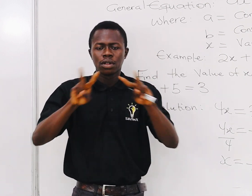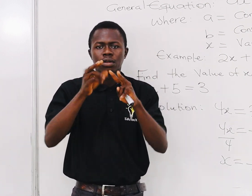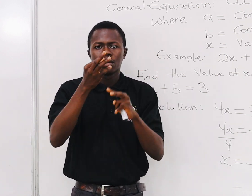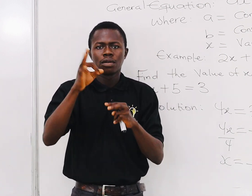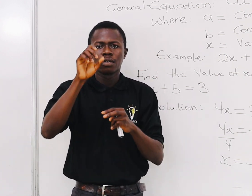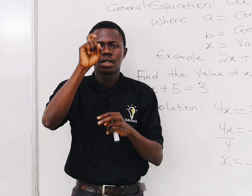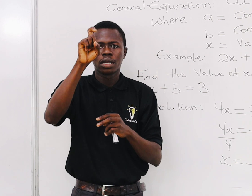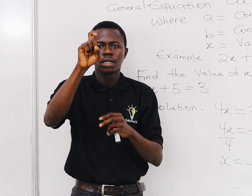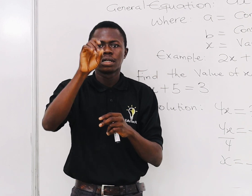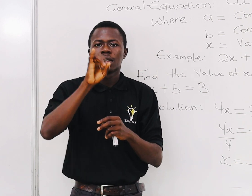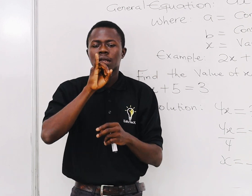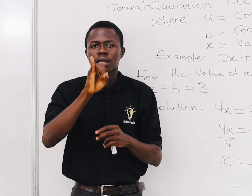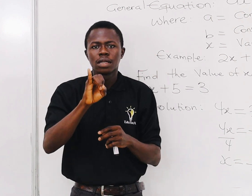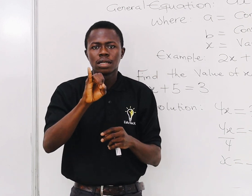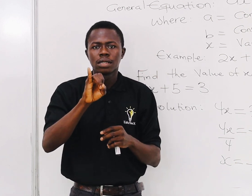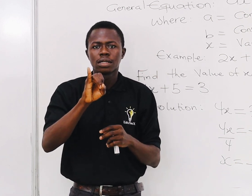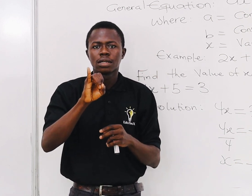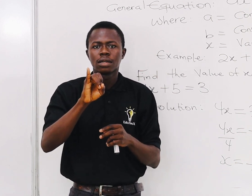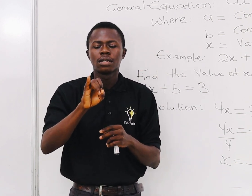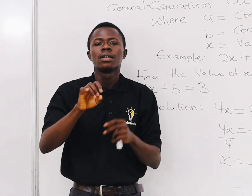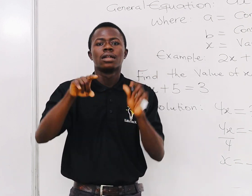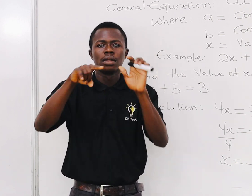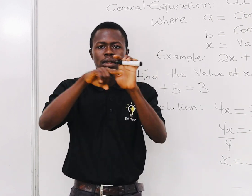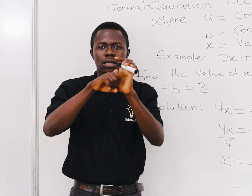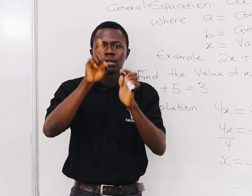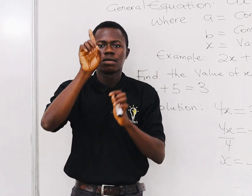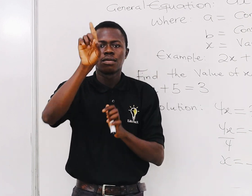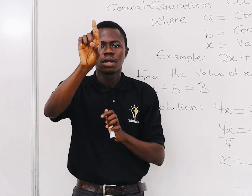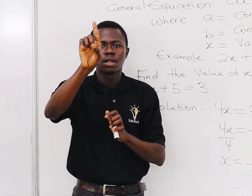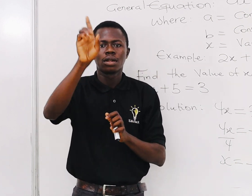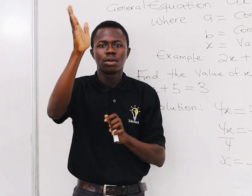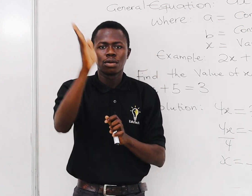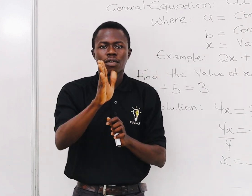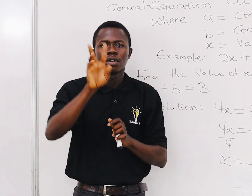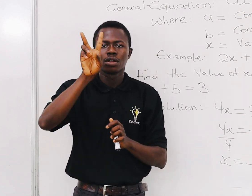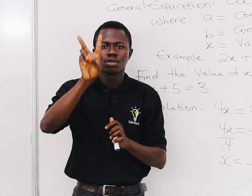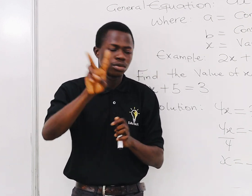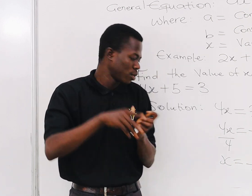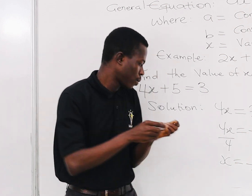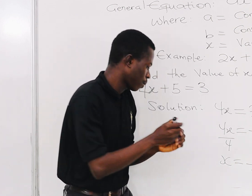therefore, the value of x in the equation 4x plus 5 equals 3